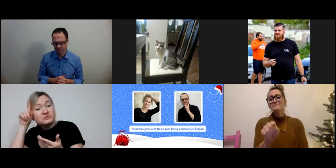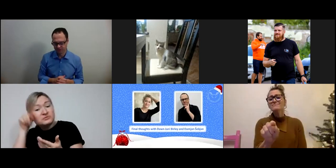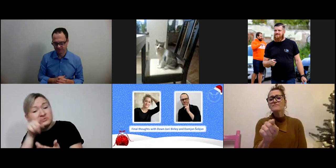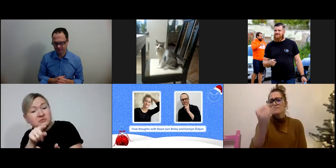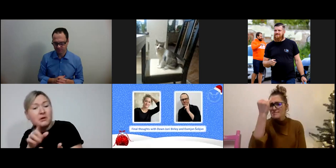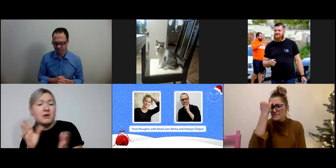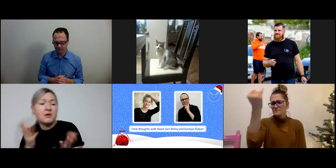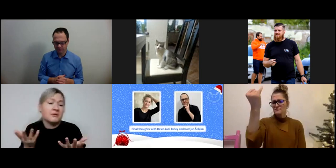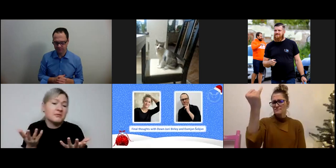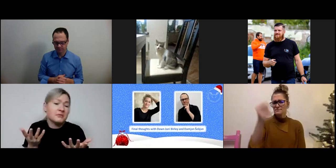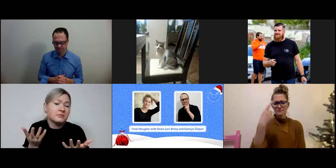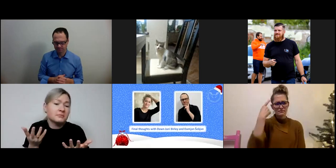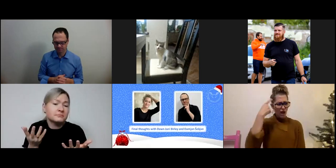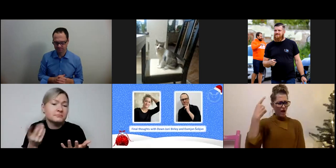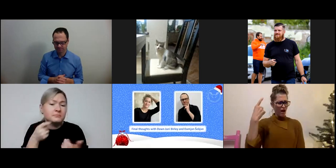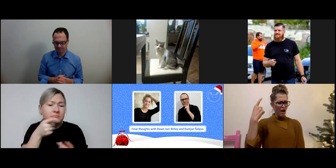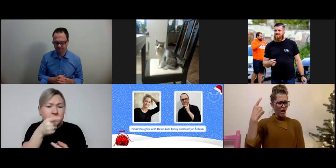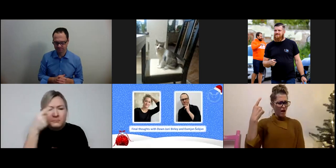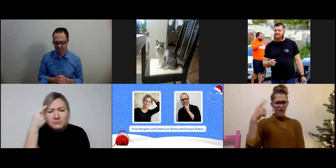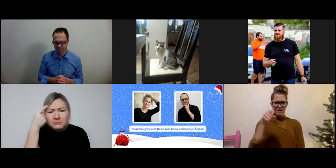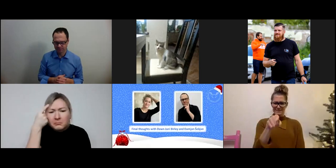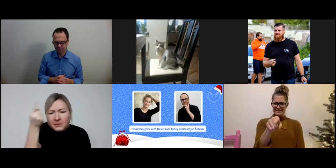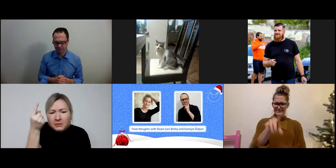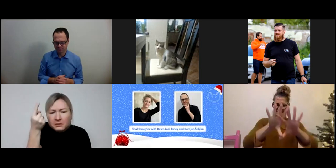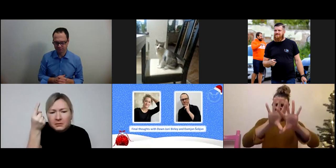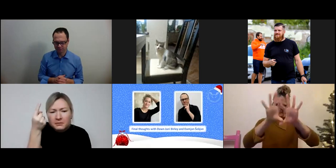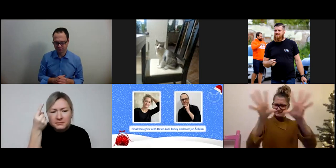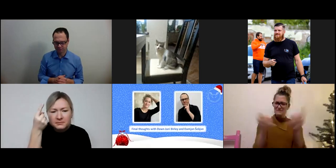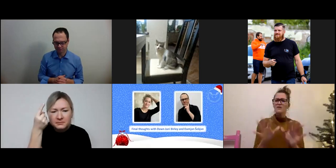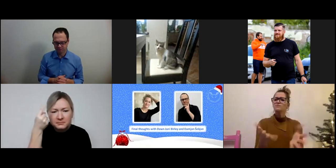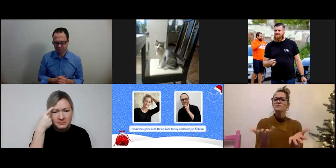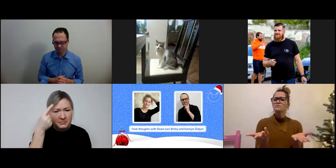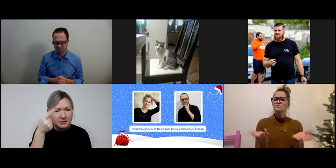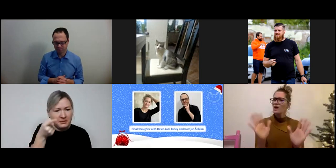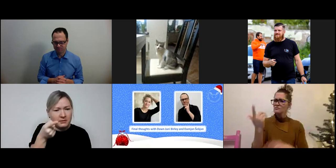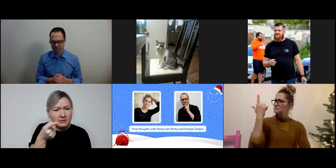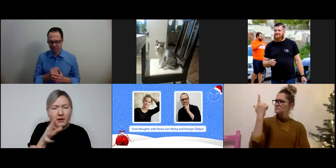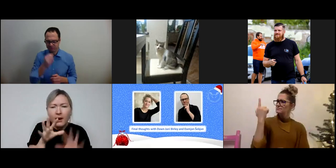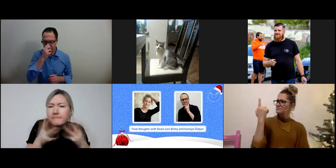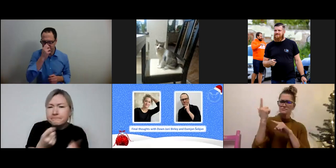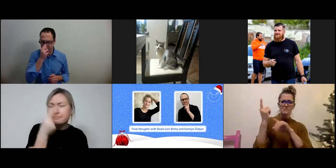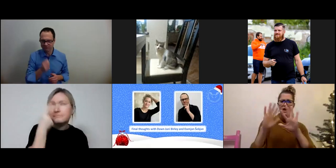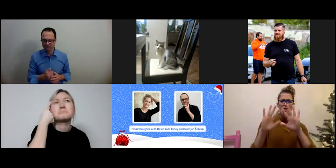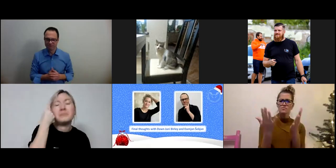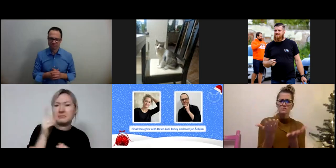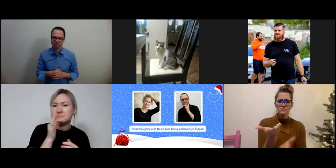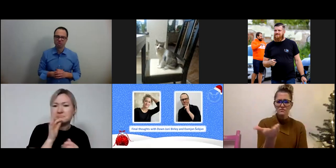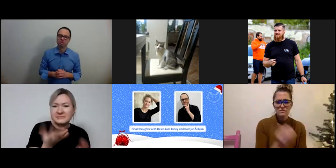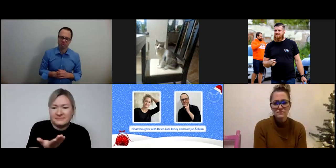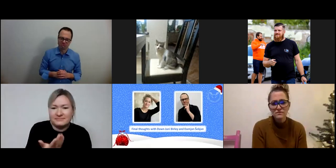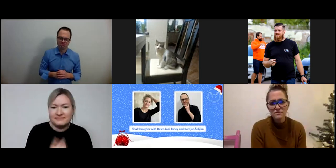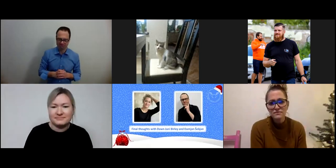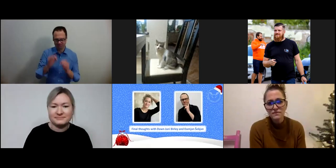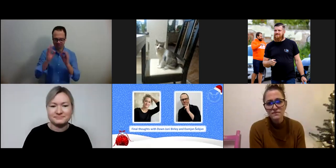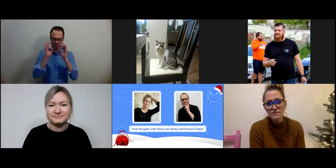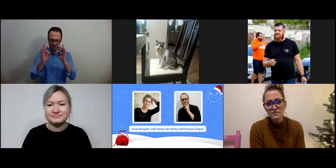We want to take this opportunity to ask you some questions. Maybe other people don't know, but how did you come up with this idea? How